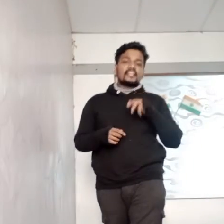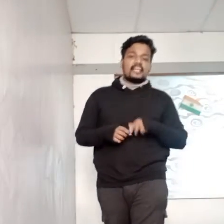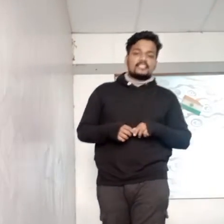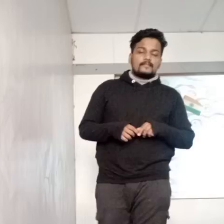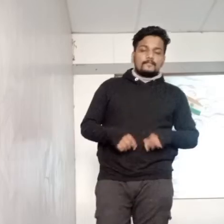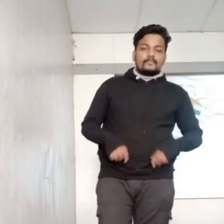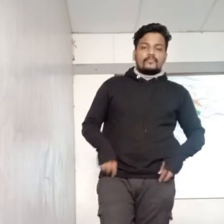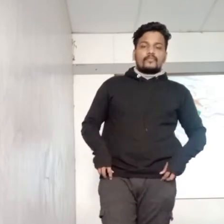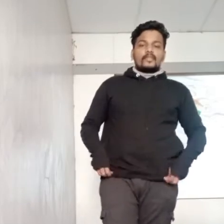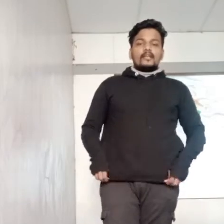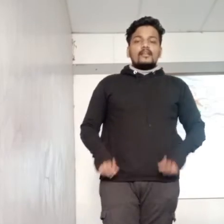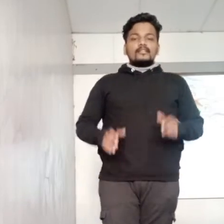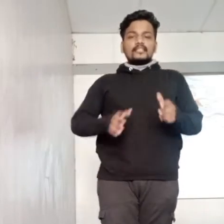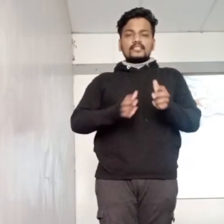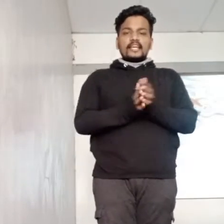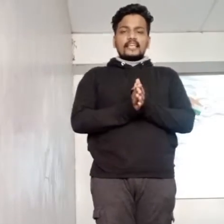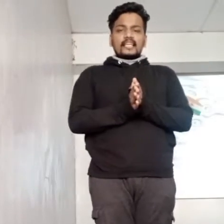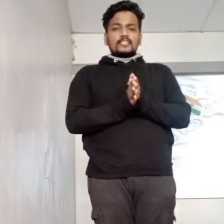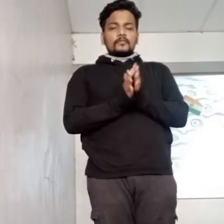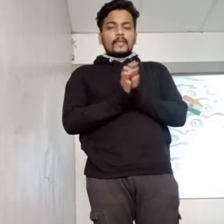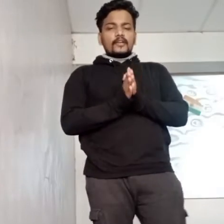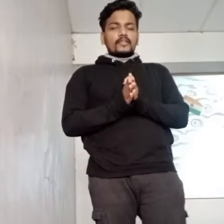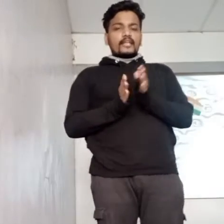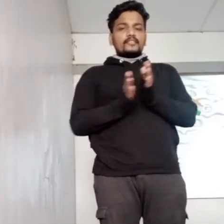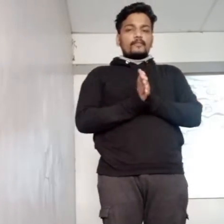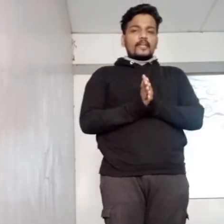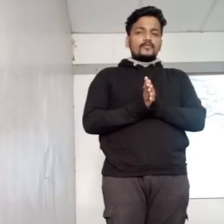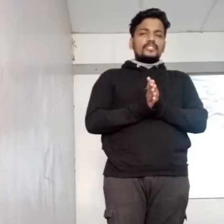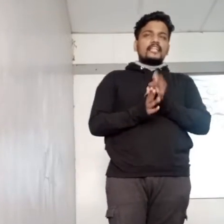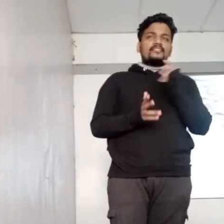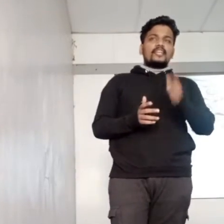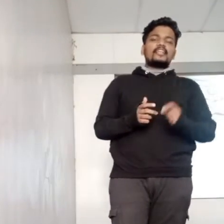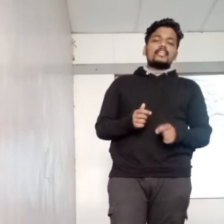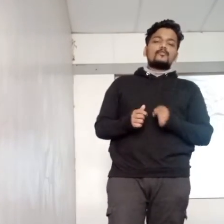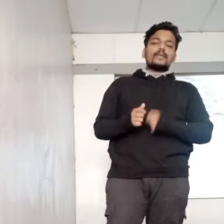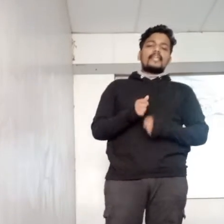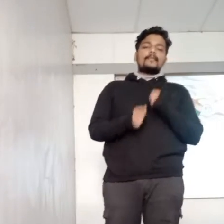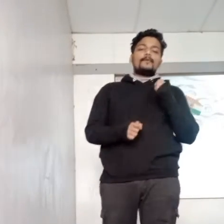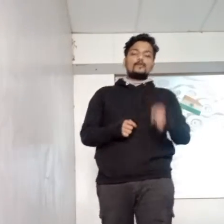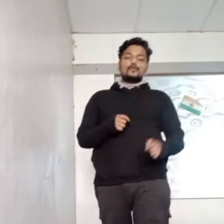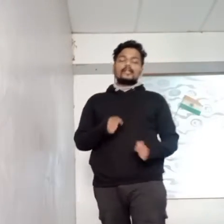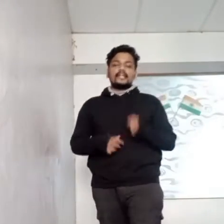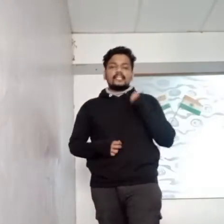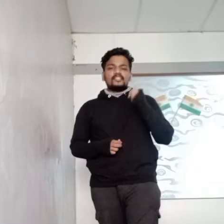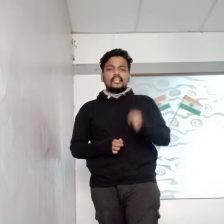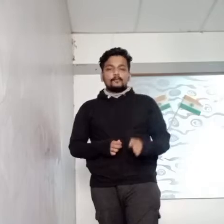class. There is a thread class. By using that thread class we are able to create a thread pool.